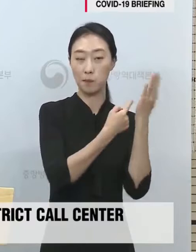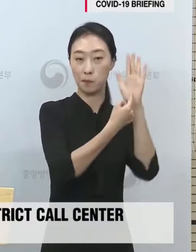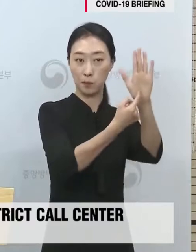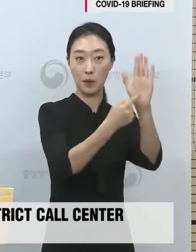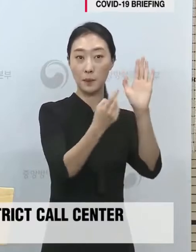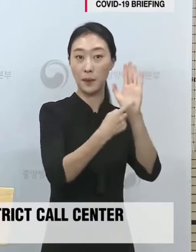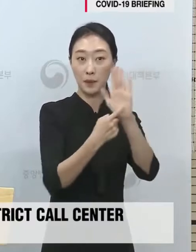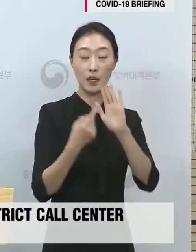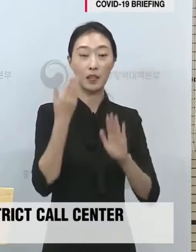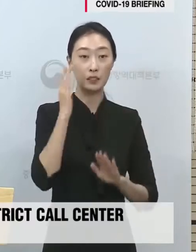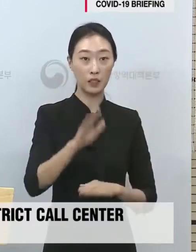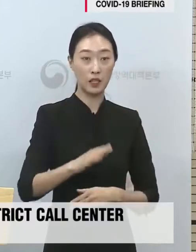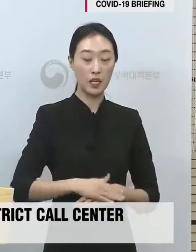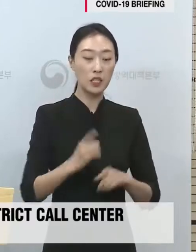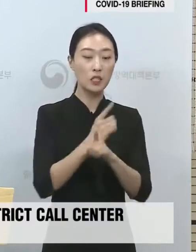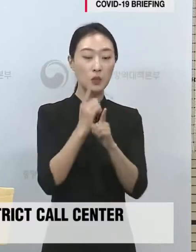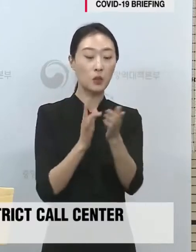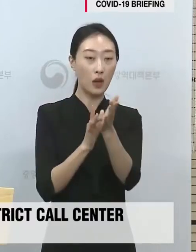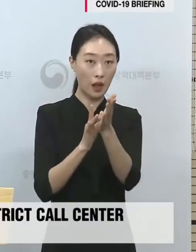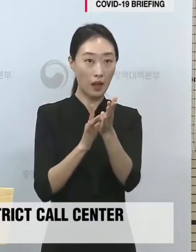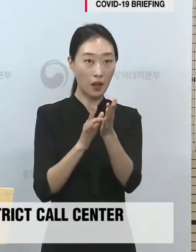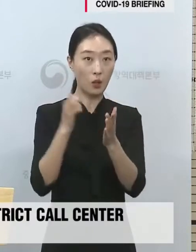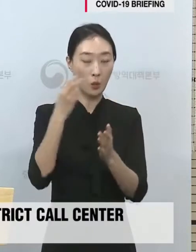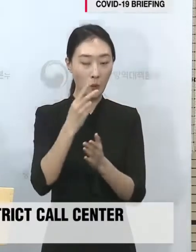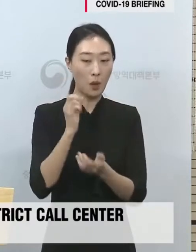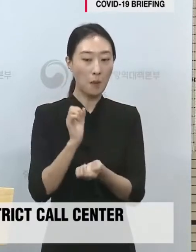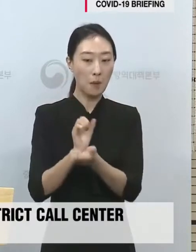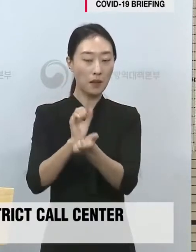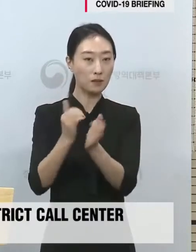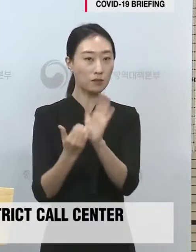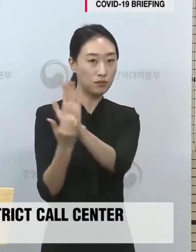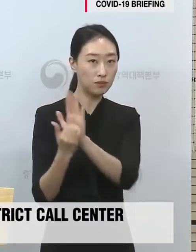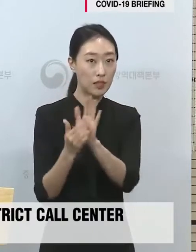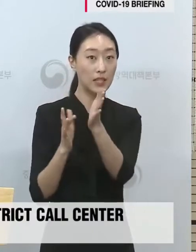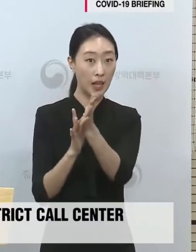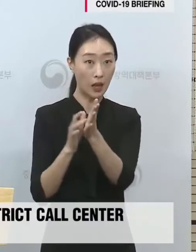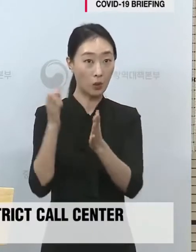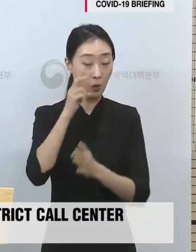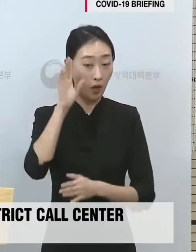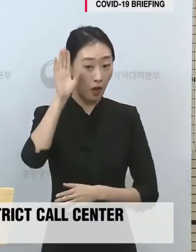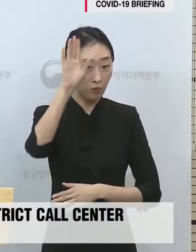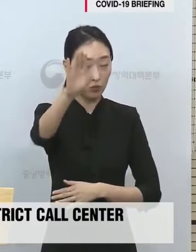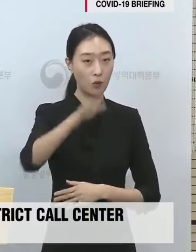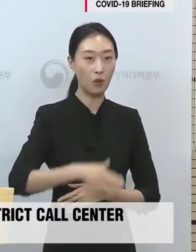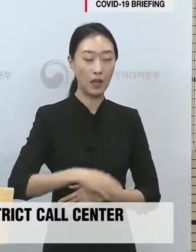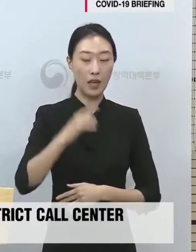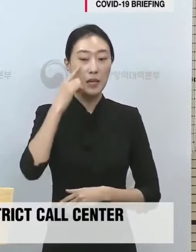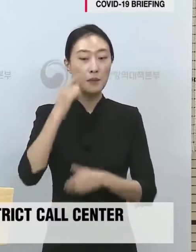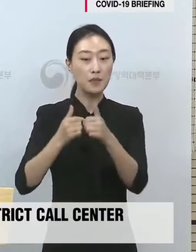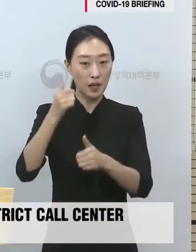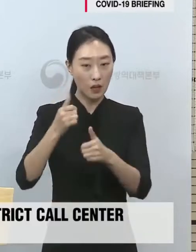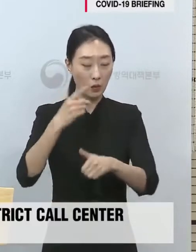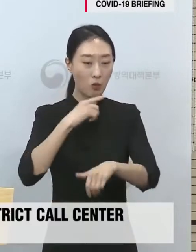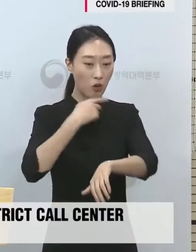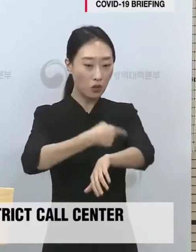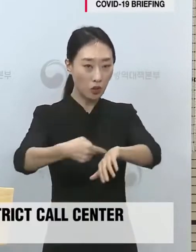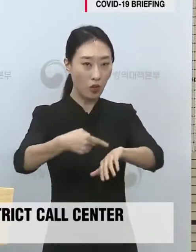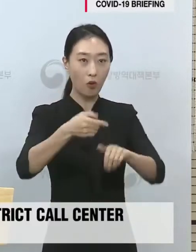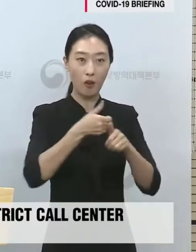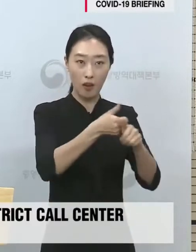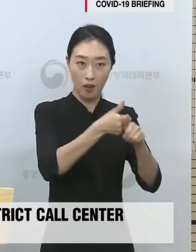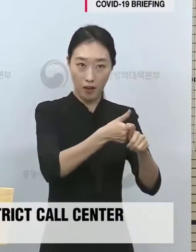COVID-19. So far, the Korea National Institute of Health has received applications from